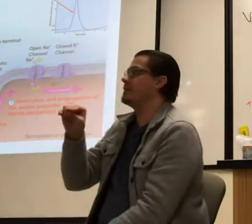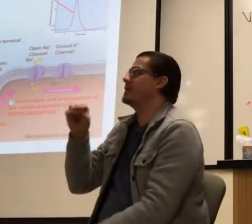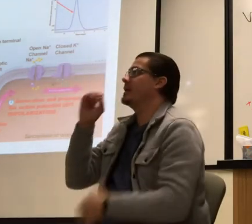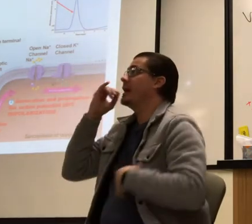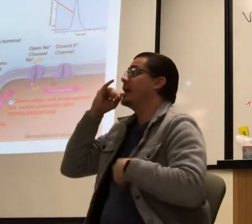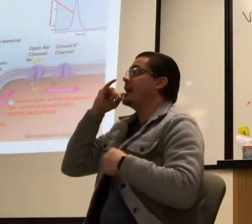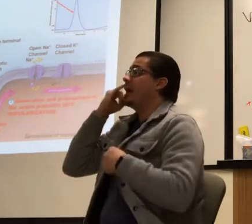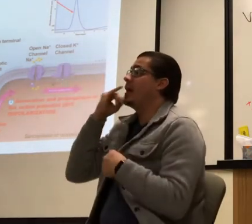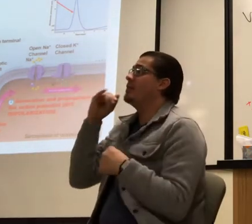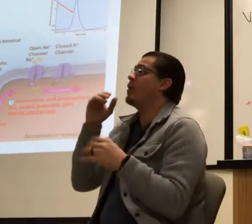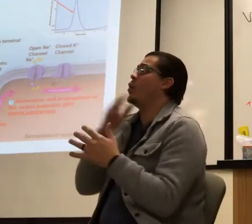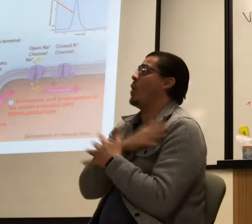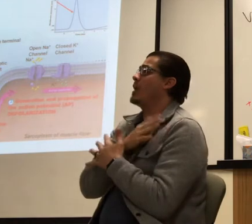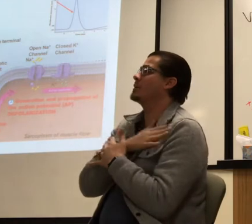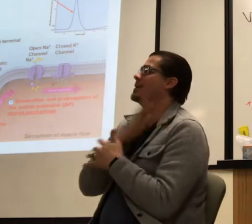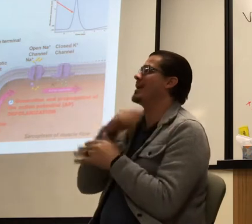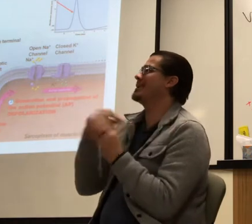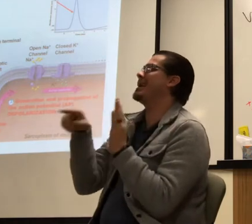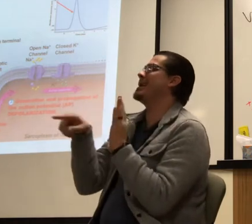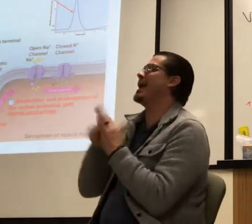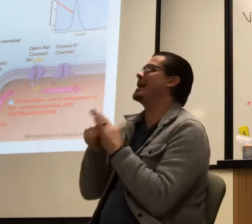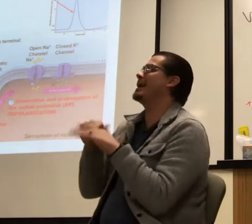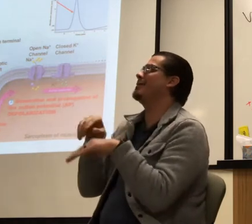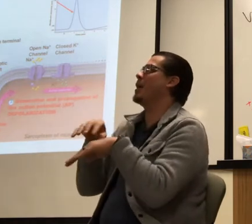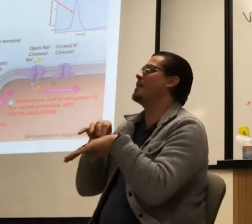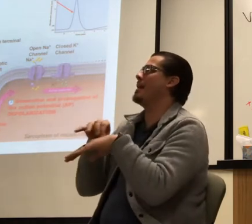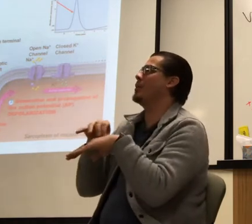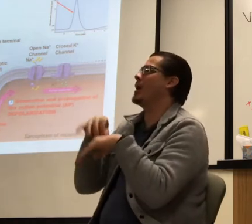basically, you're at a negative membrane potential.